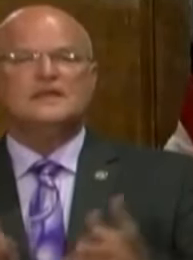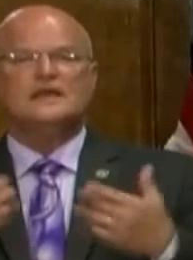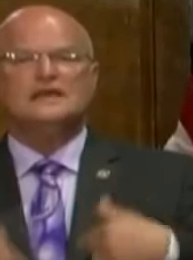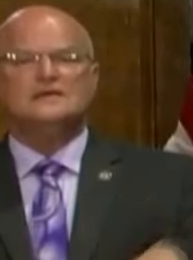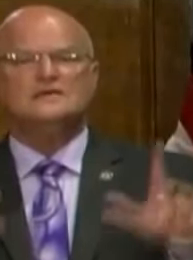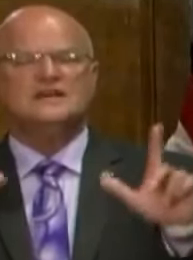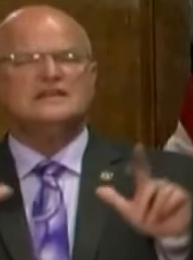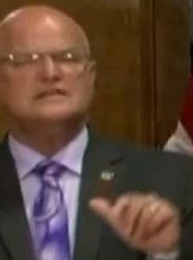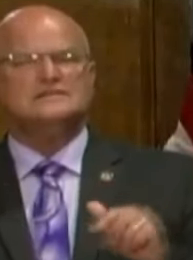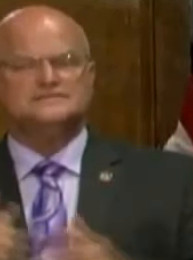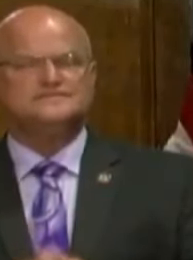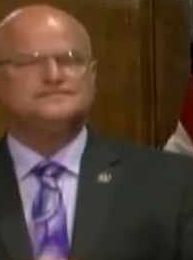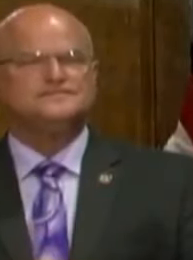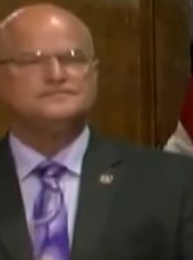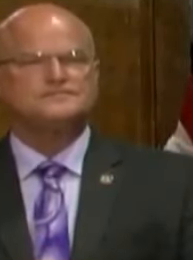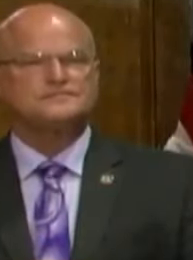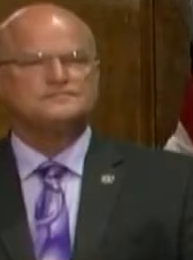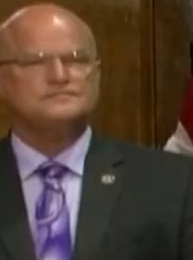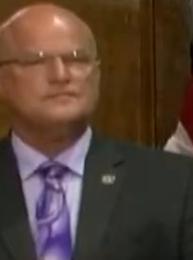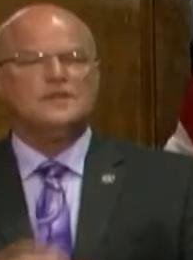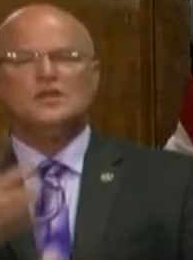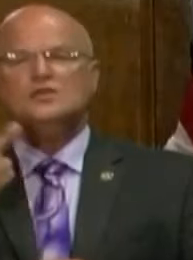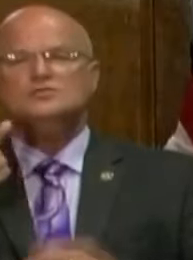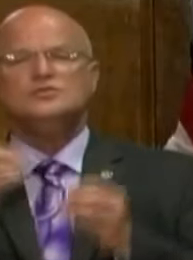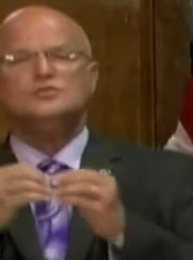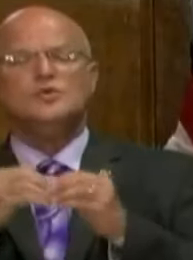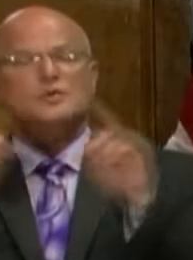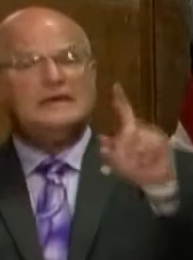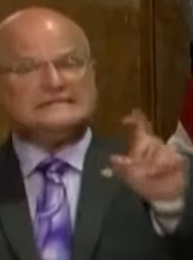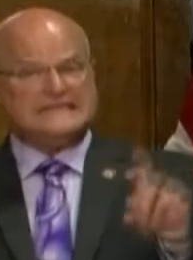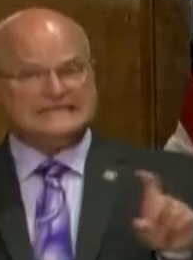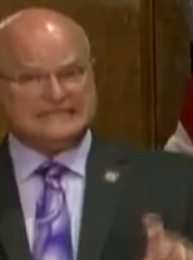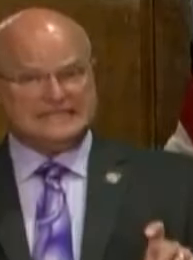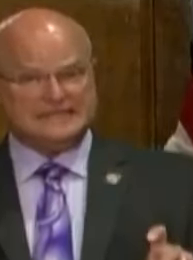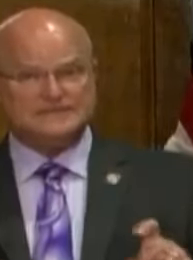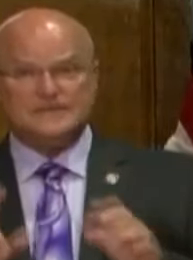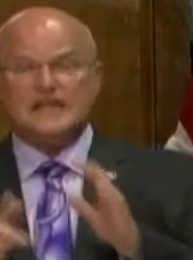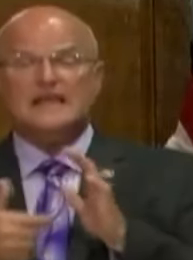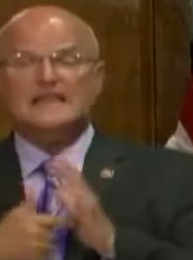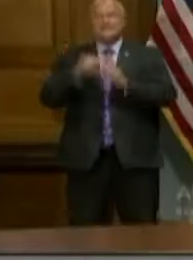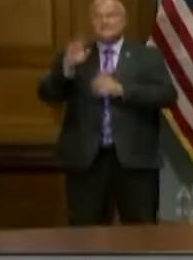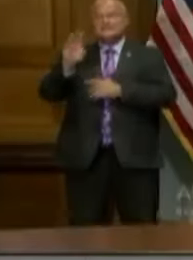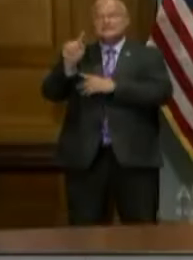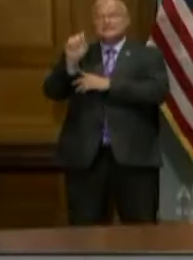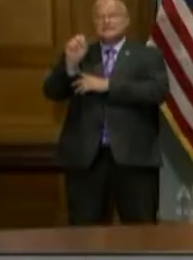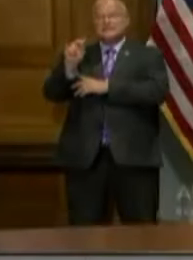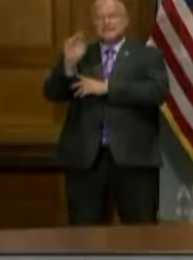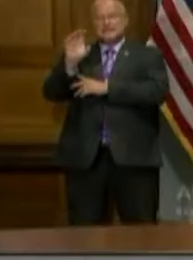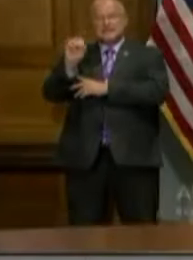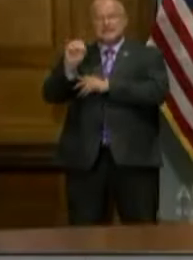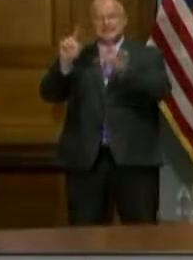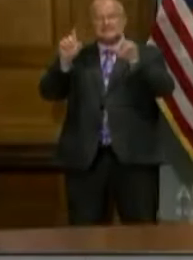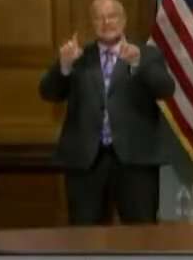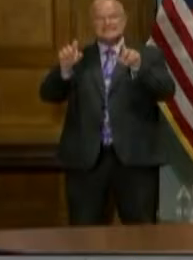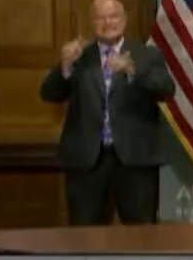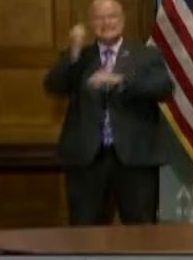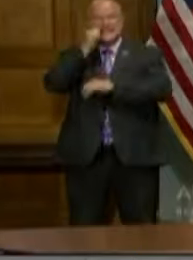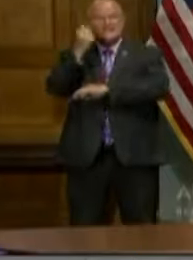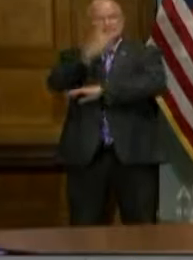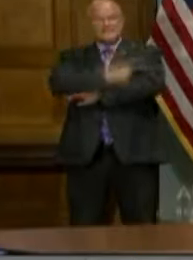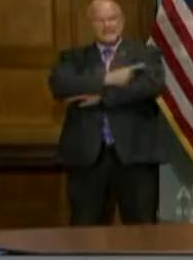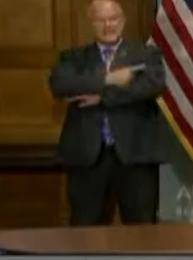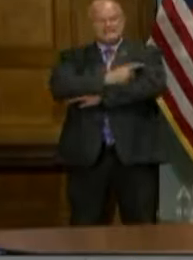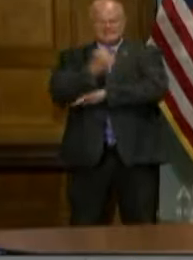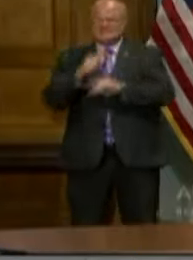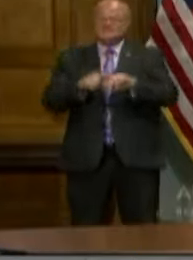what else we have. These are two more slides on the testing. This is Benton County testing per day. So it's